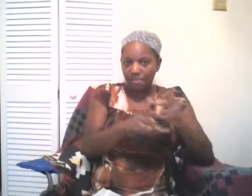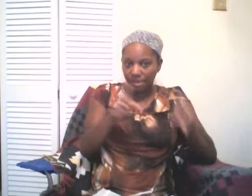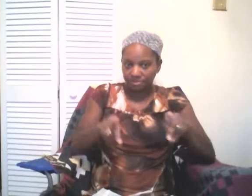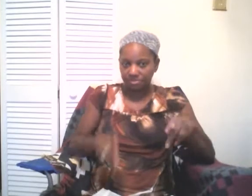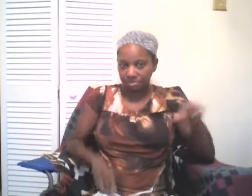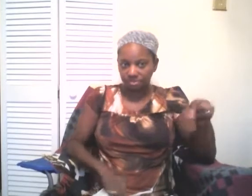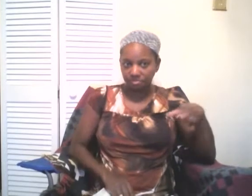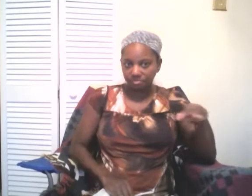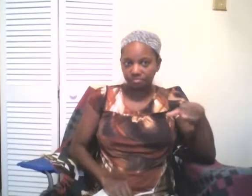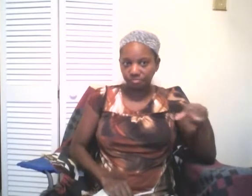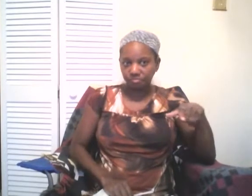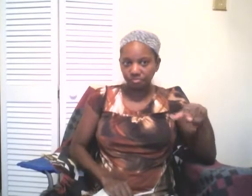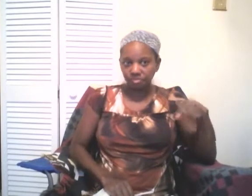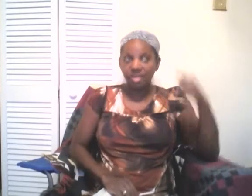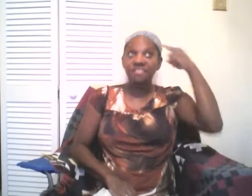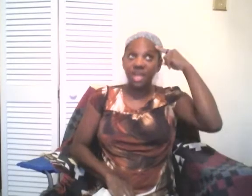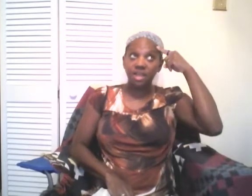people. They think,